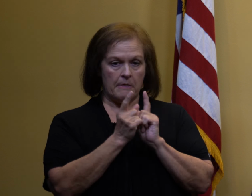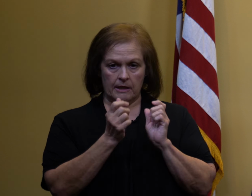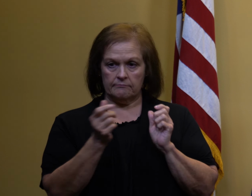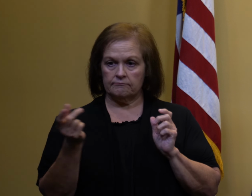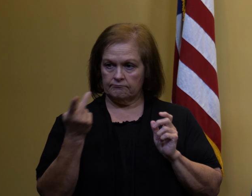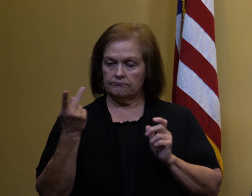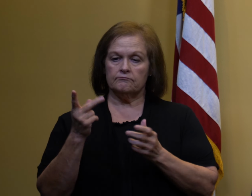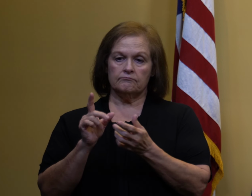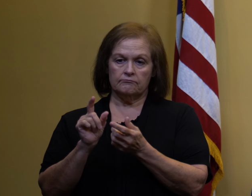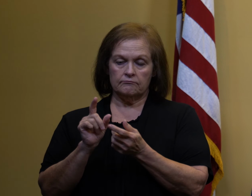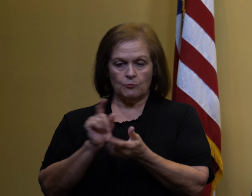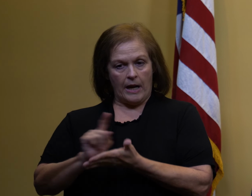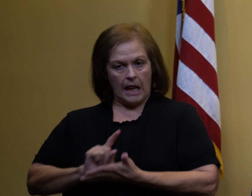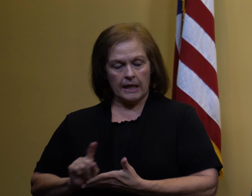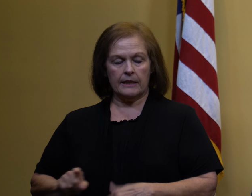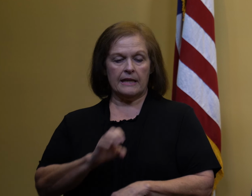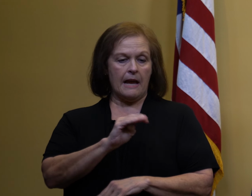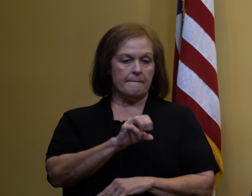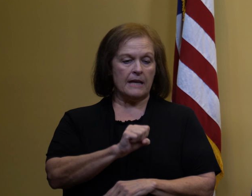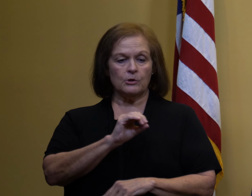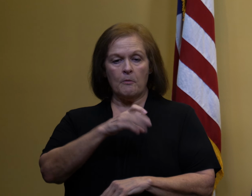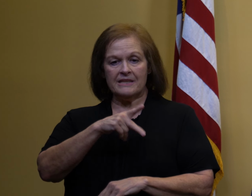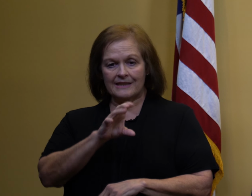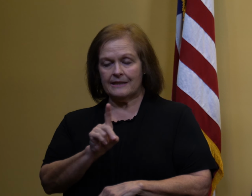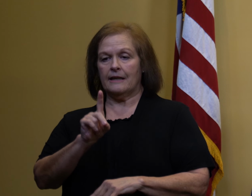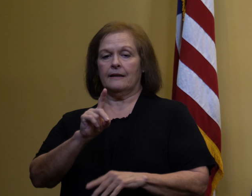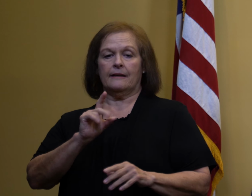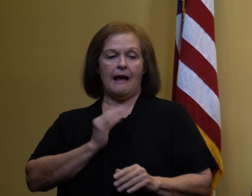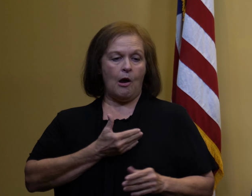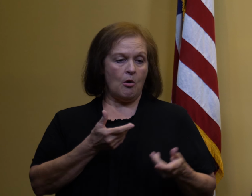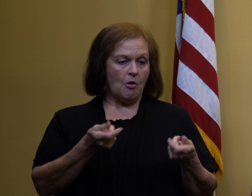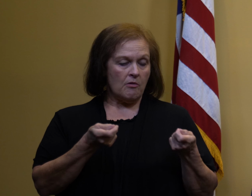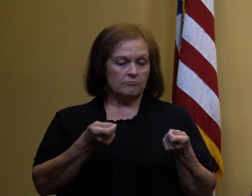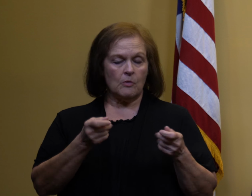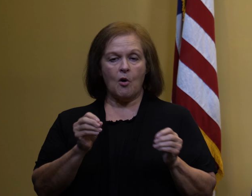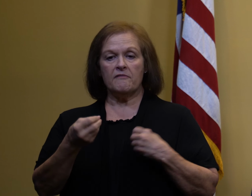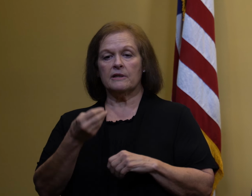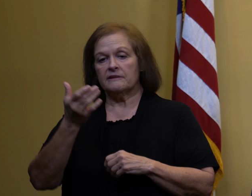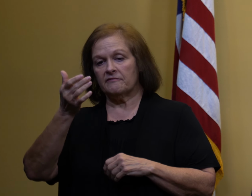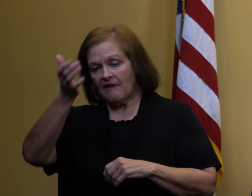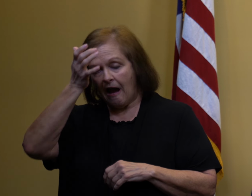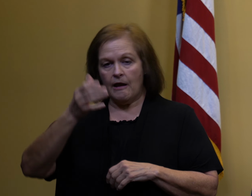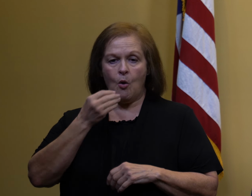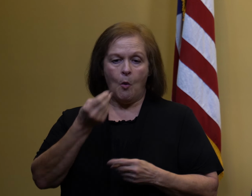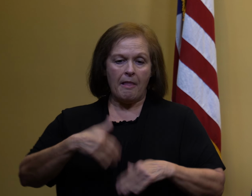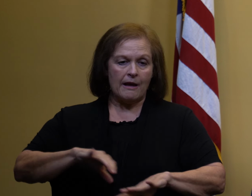team. NOPD, EMS, OPCD, fire, you name it, Homeland